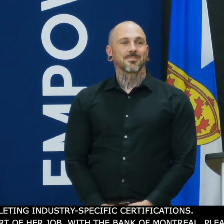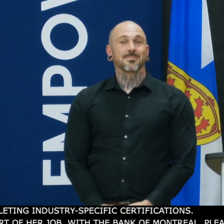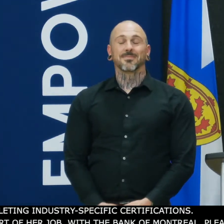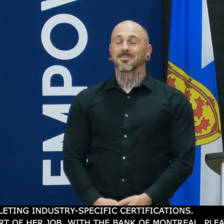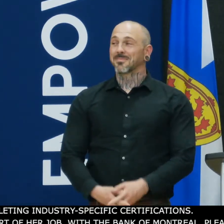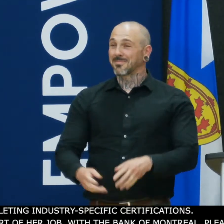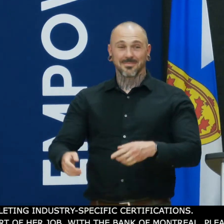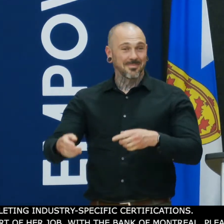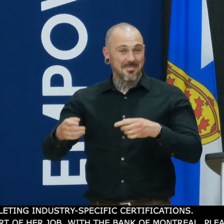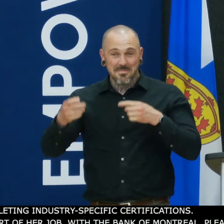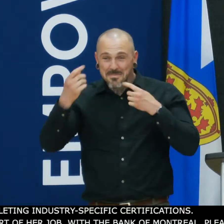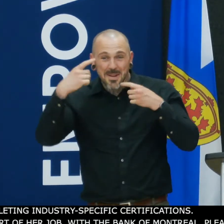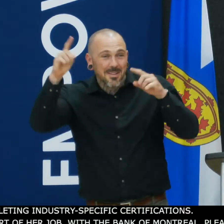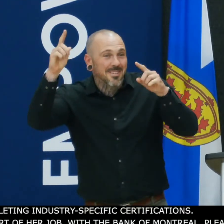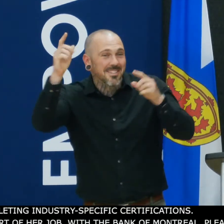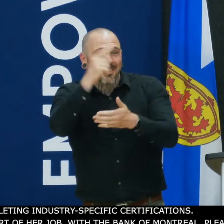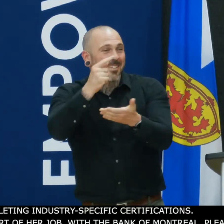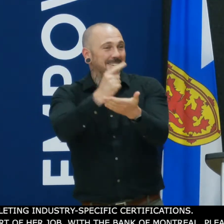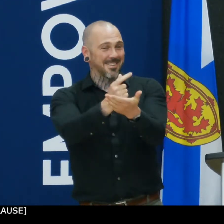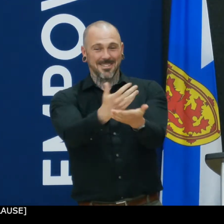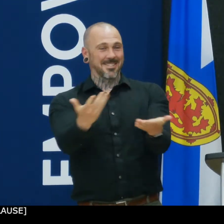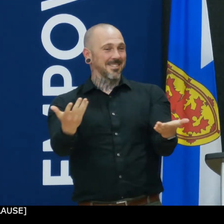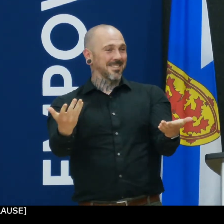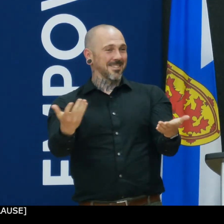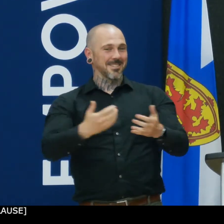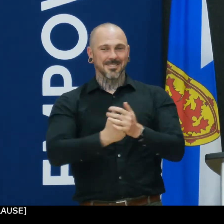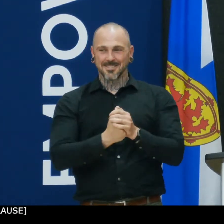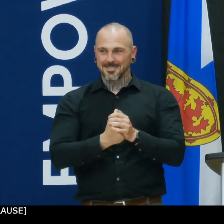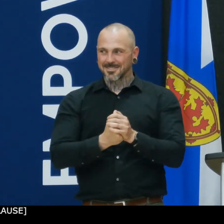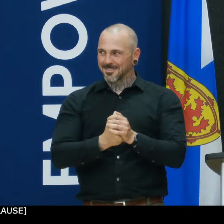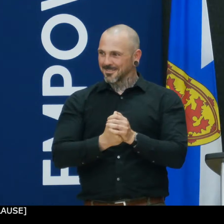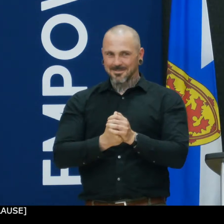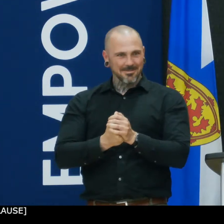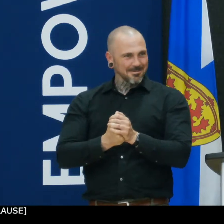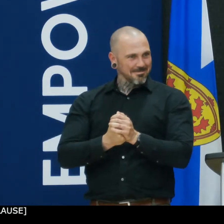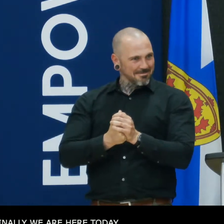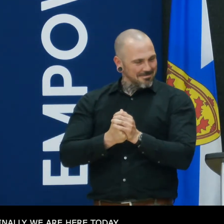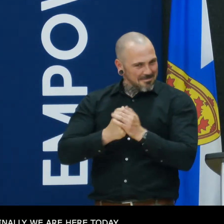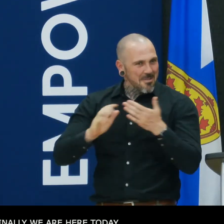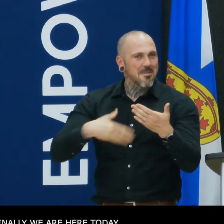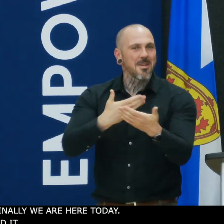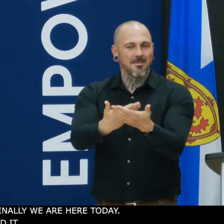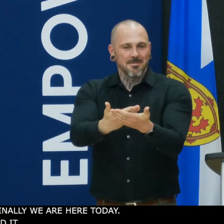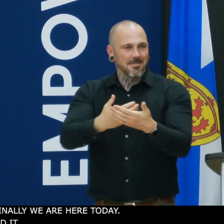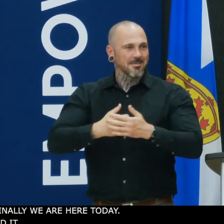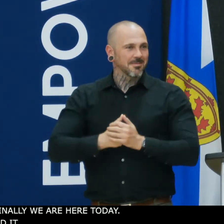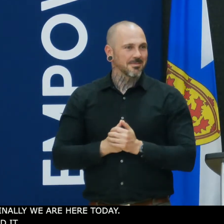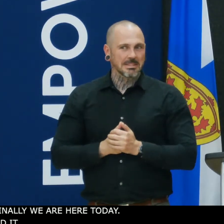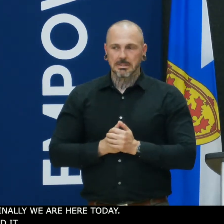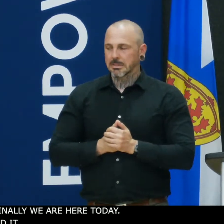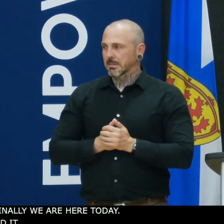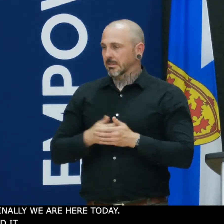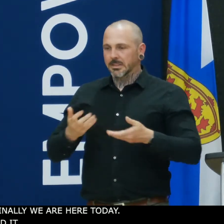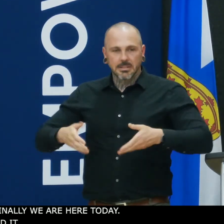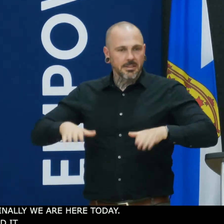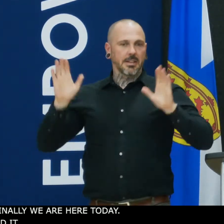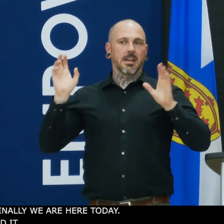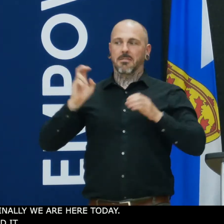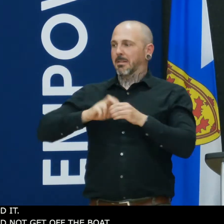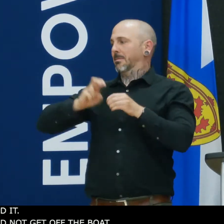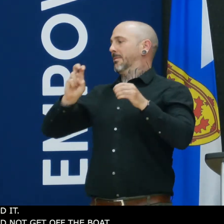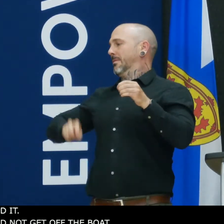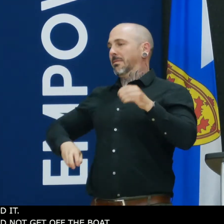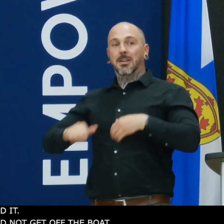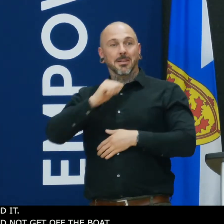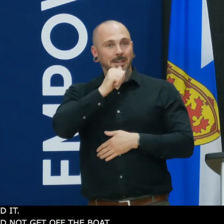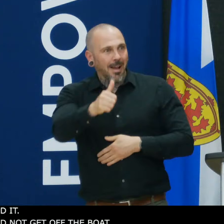Finally, we are here today. We did it. We did not get off the boat. We made it through to the end, and we did